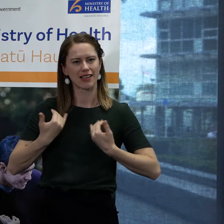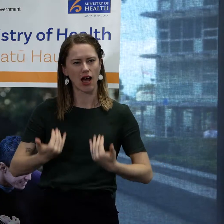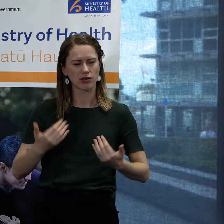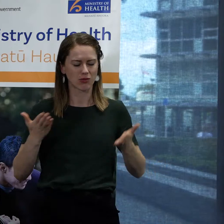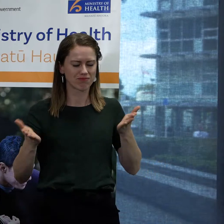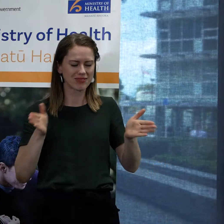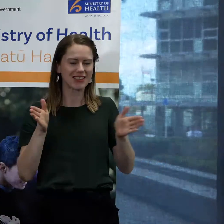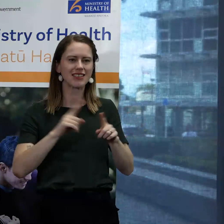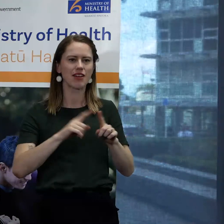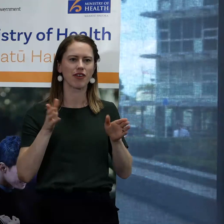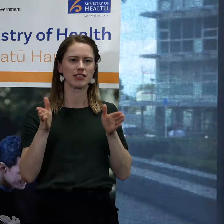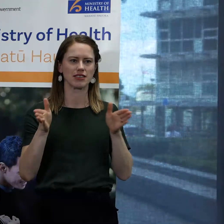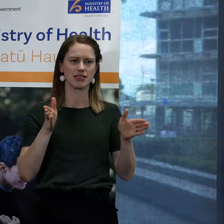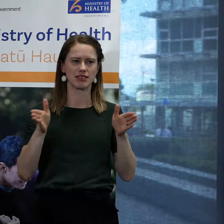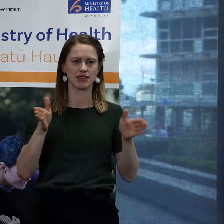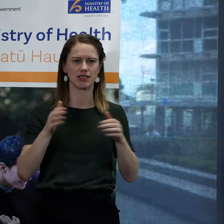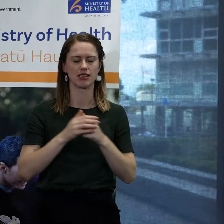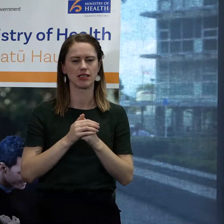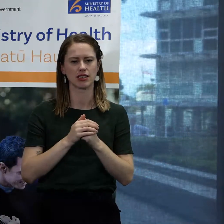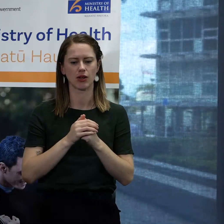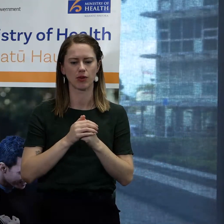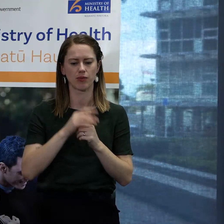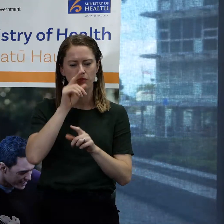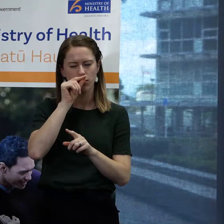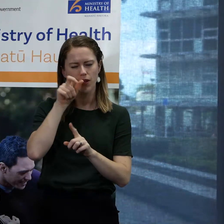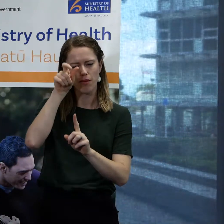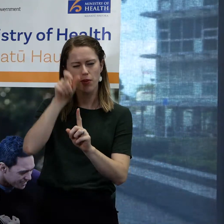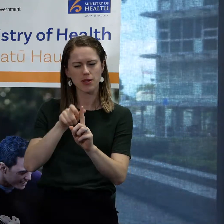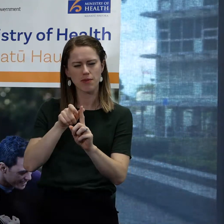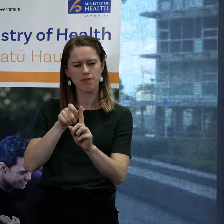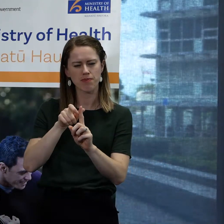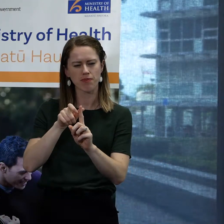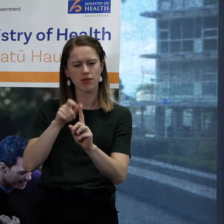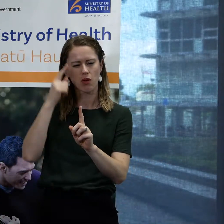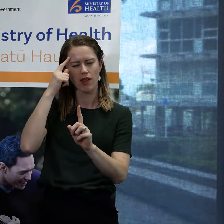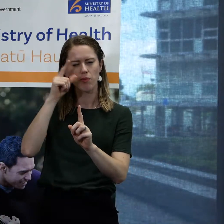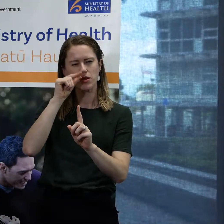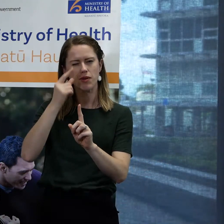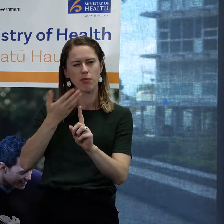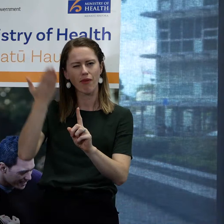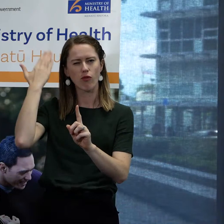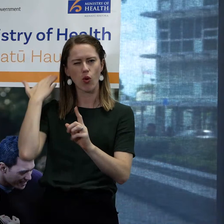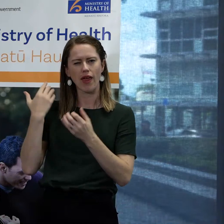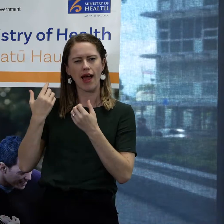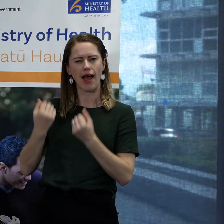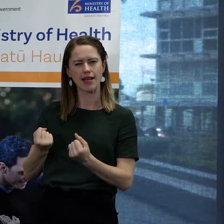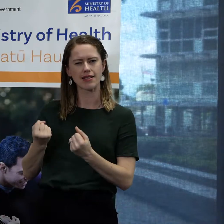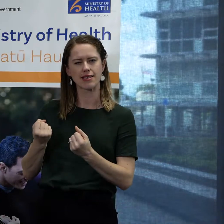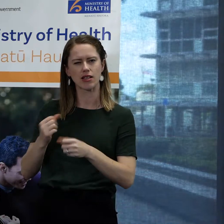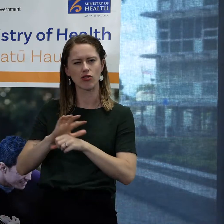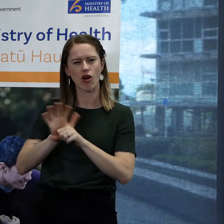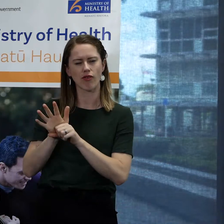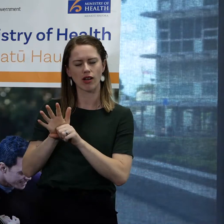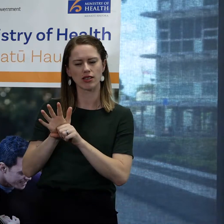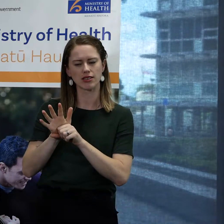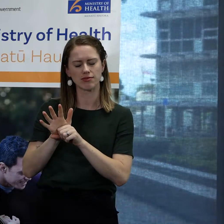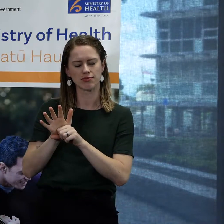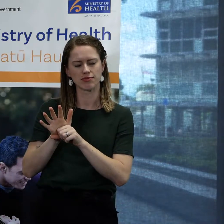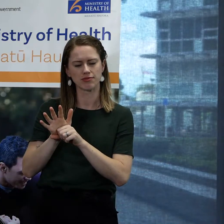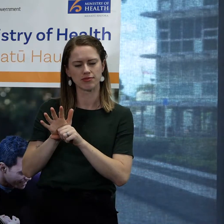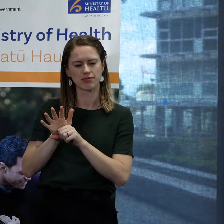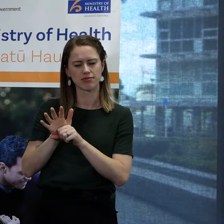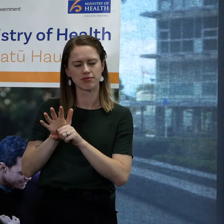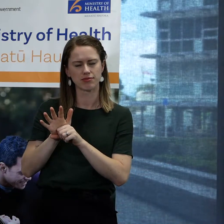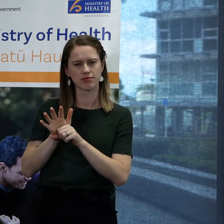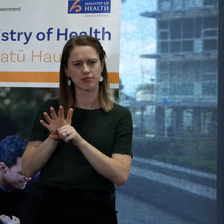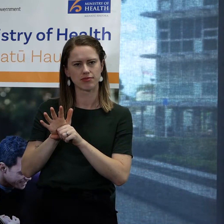asymptomatic and may even have a history of perhaps being exposed to or having had the virus in the